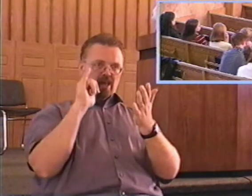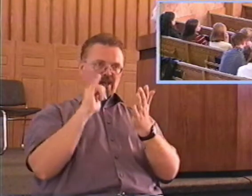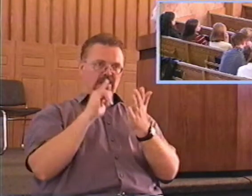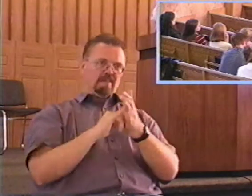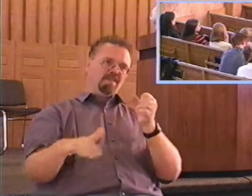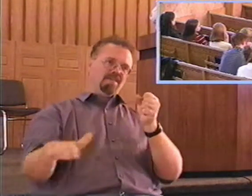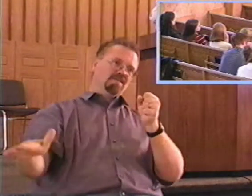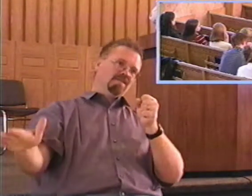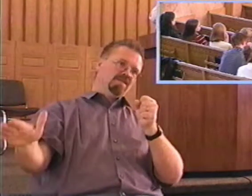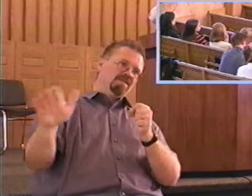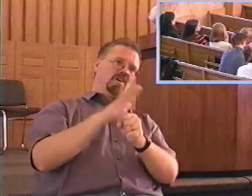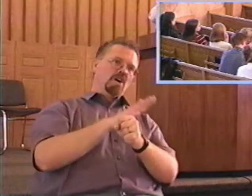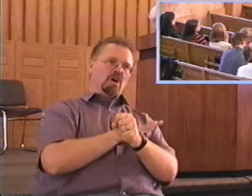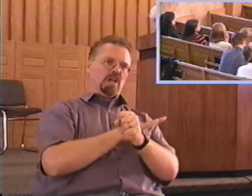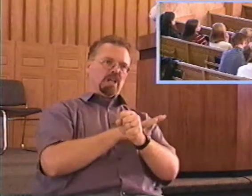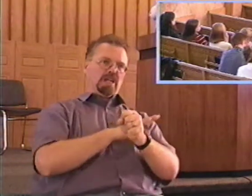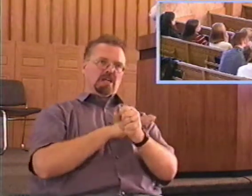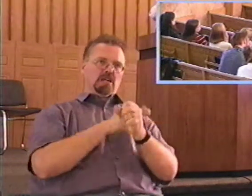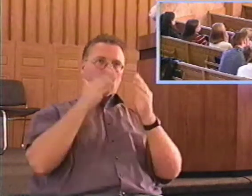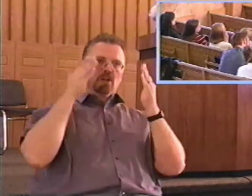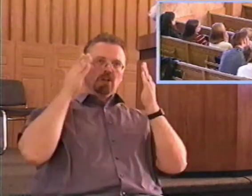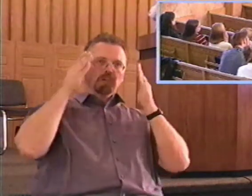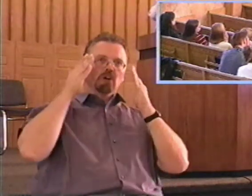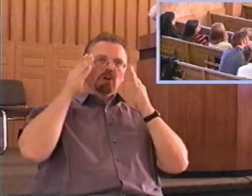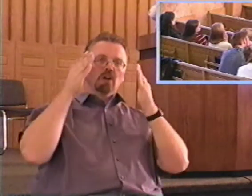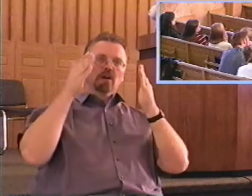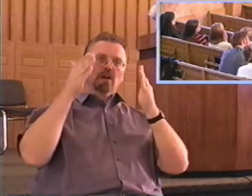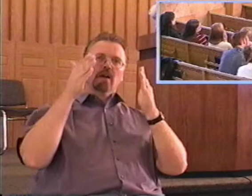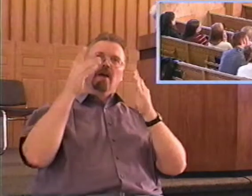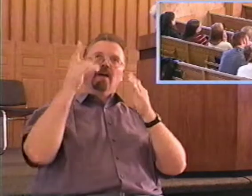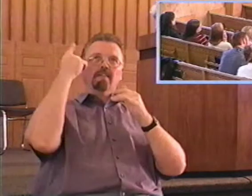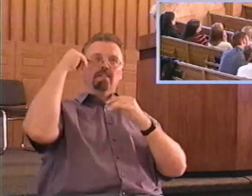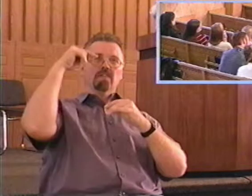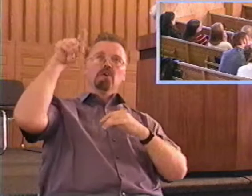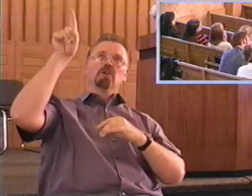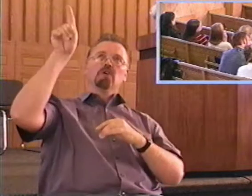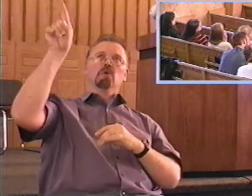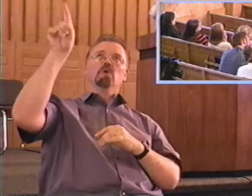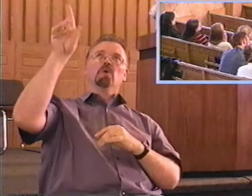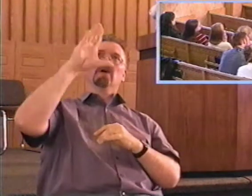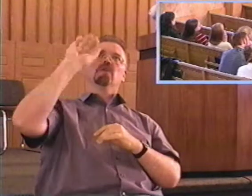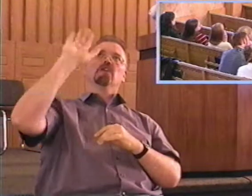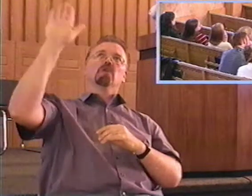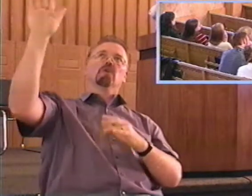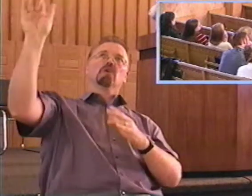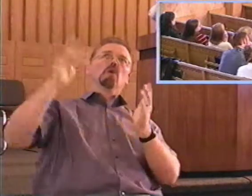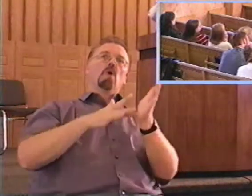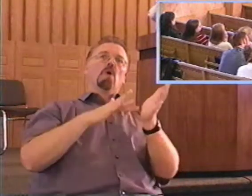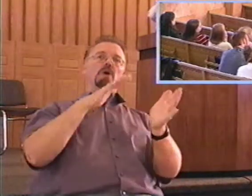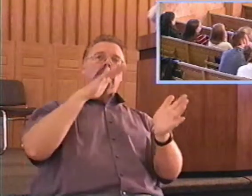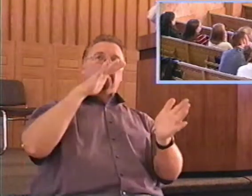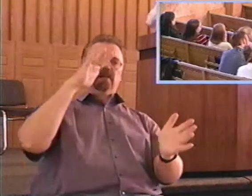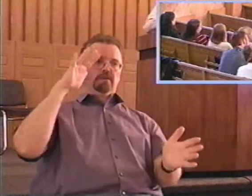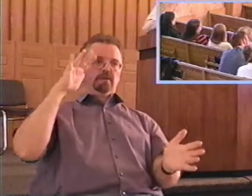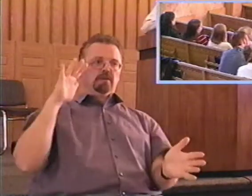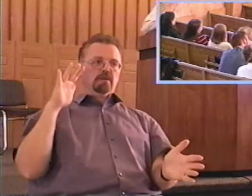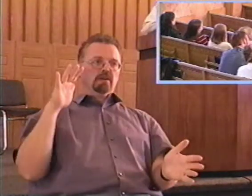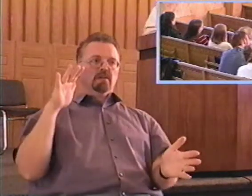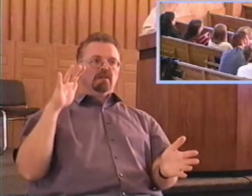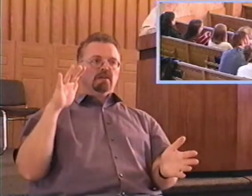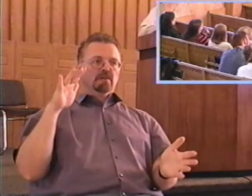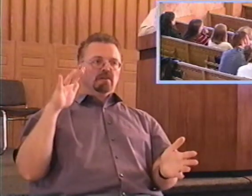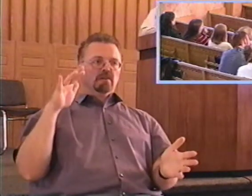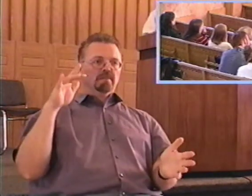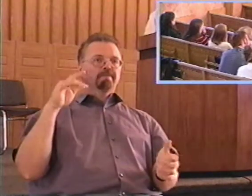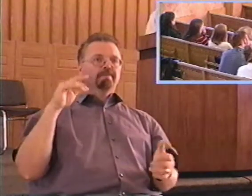overwhelmingly concerned for you and for your glory and forget